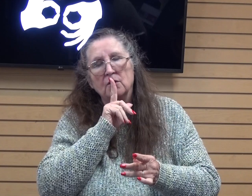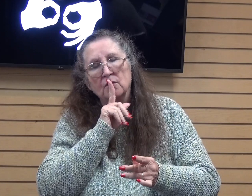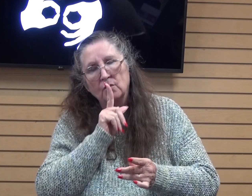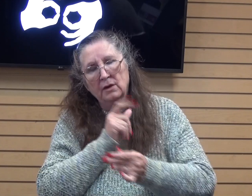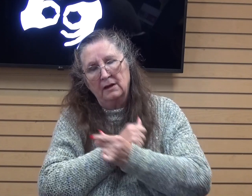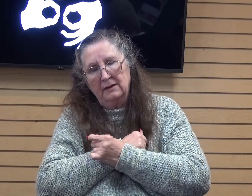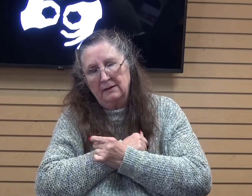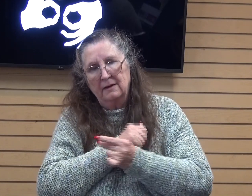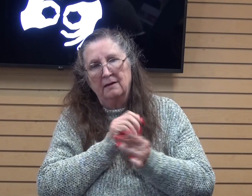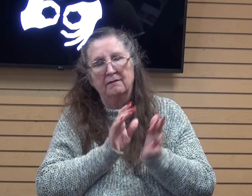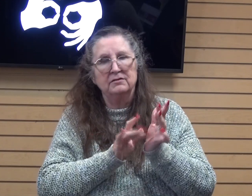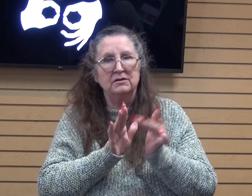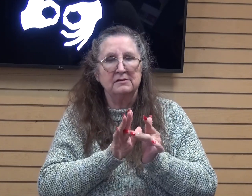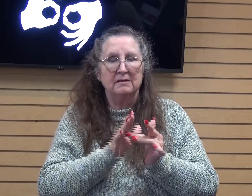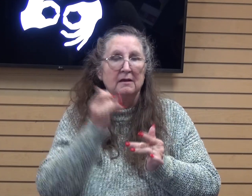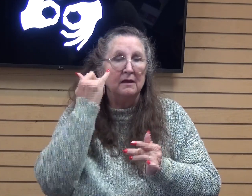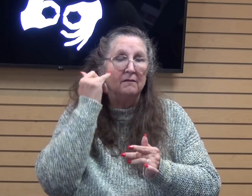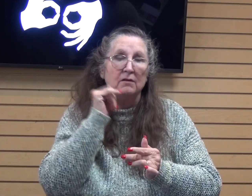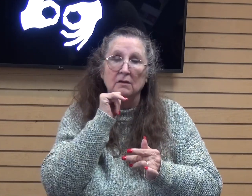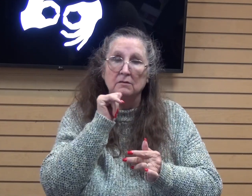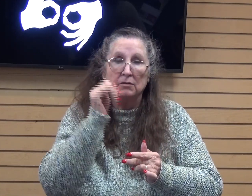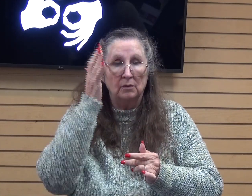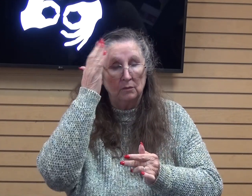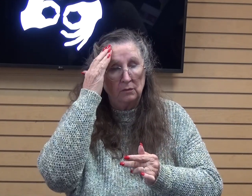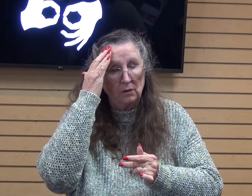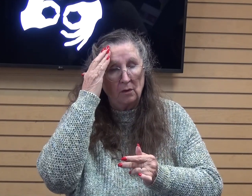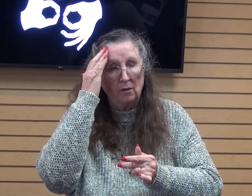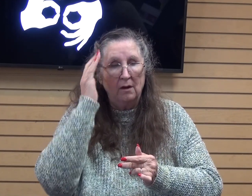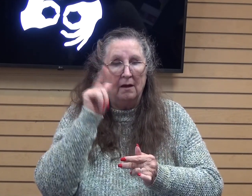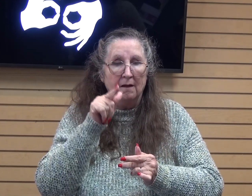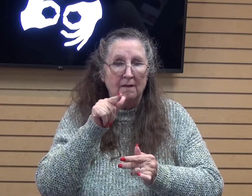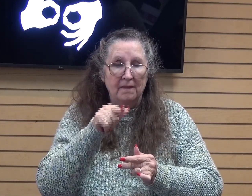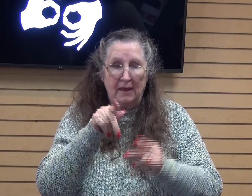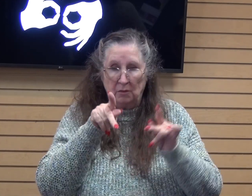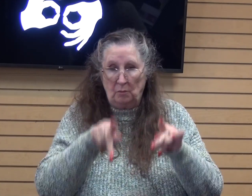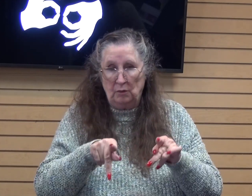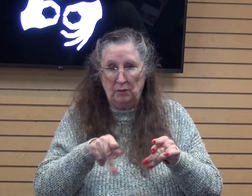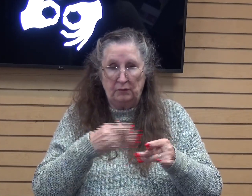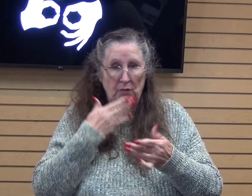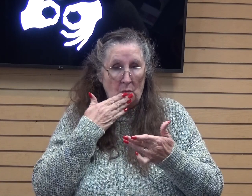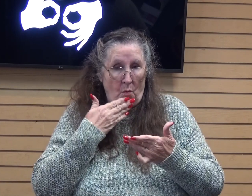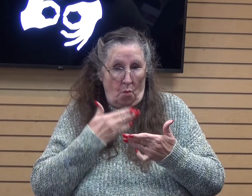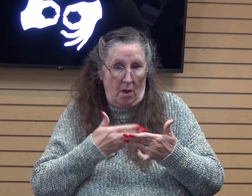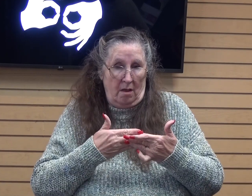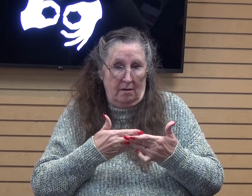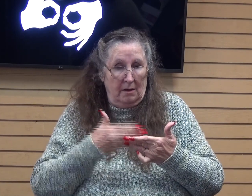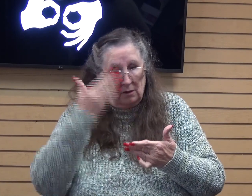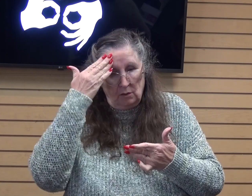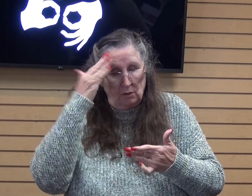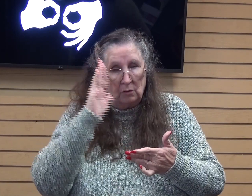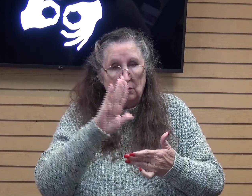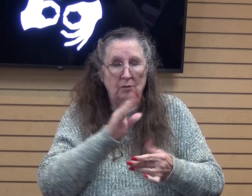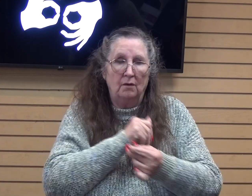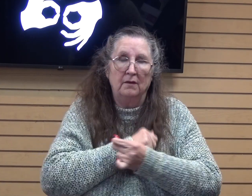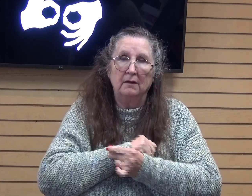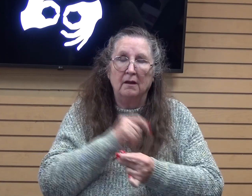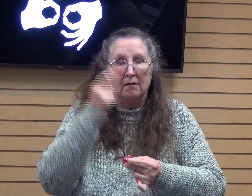got to know that person, you would never know the love in their heart that they have for Christ. We should